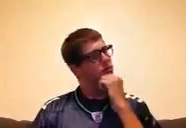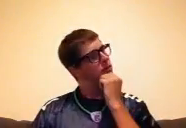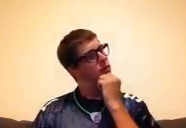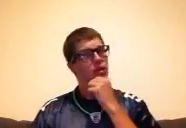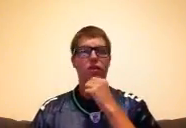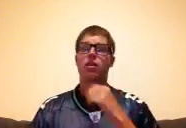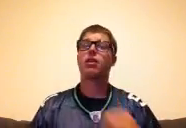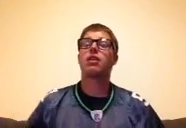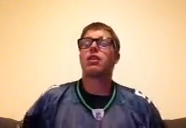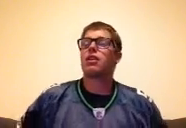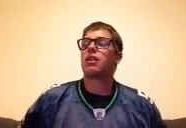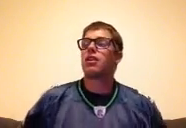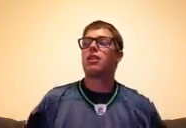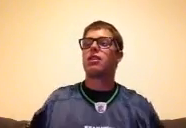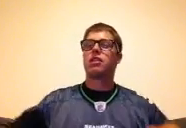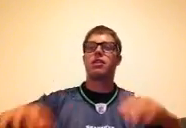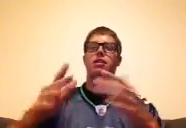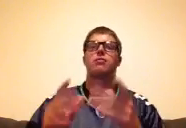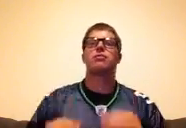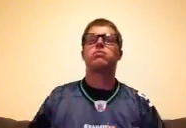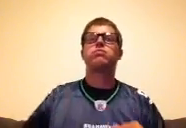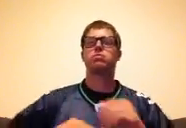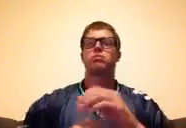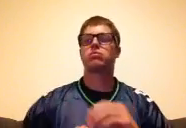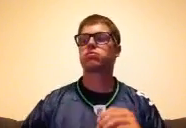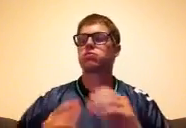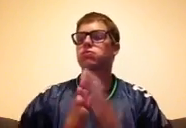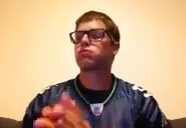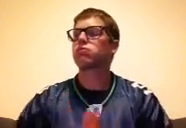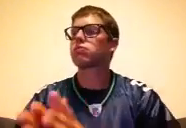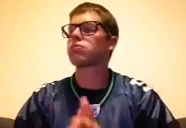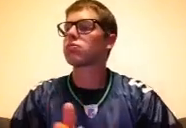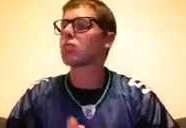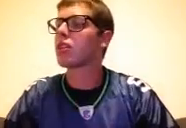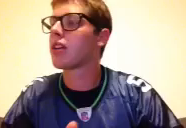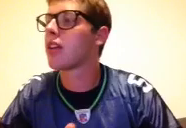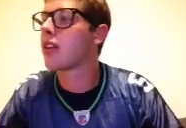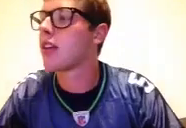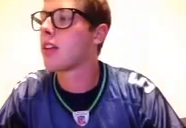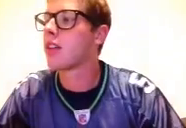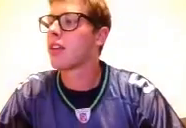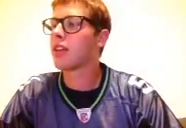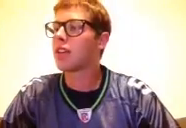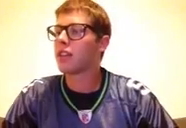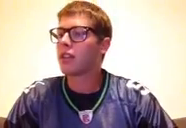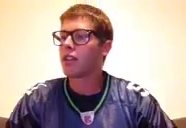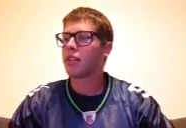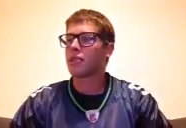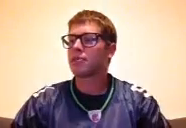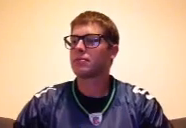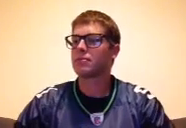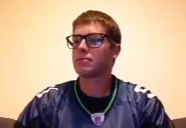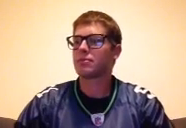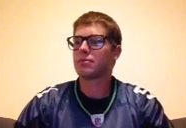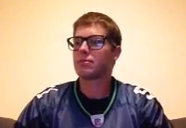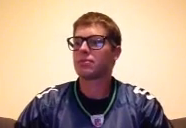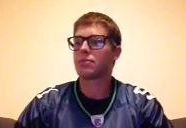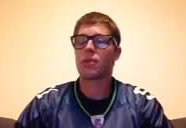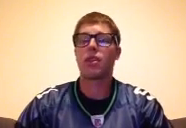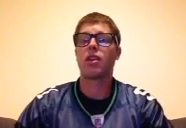choice, just $728. And with the Rat Flex plan, everyone's pre-approved for 90 days, same as cash, interest-free.